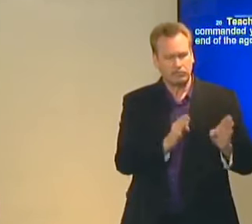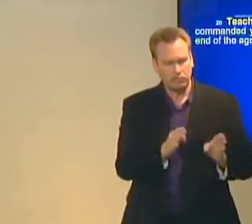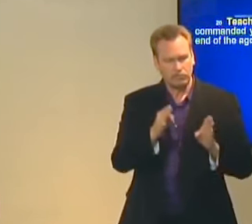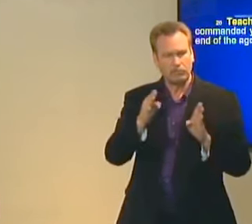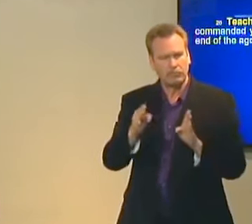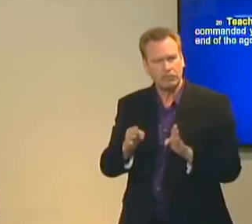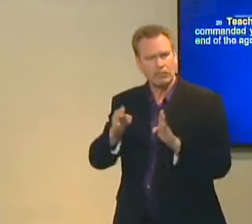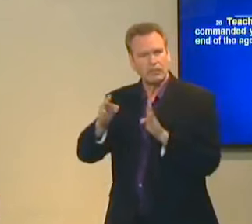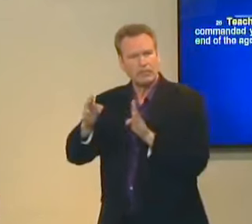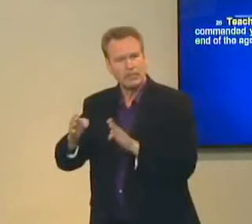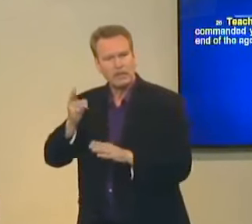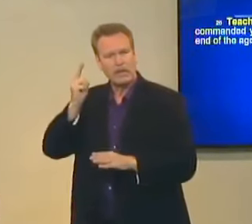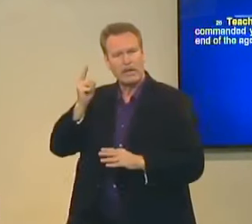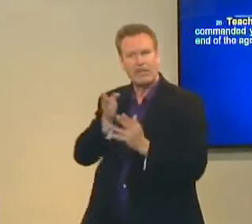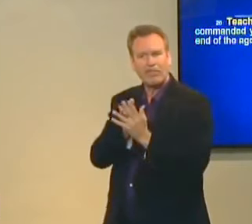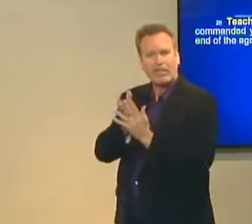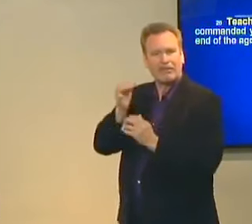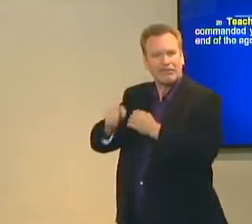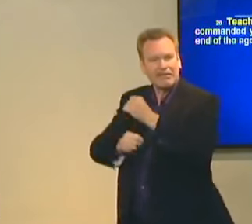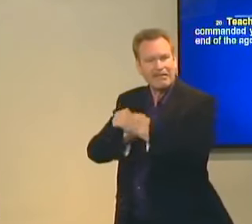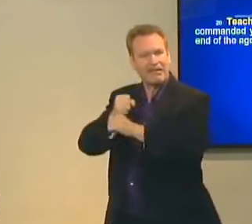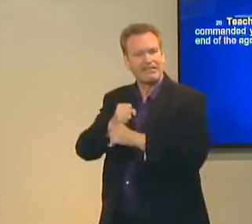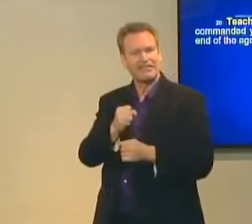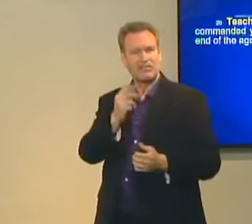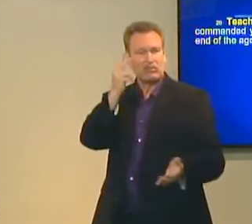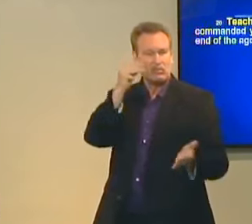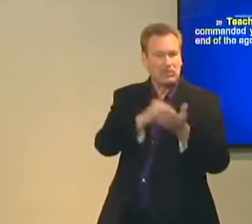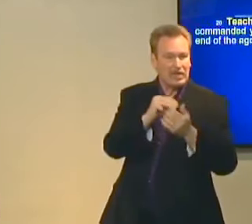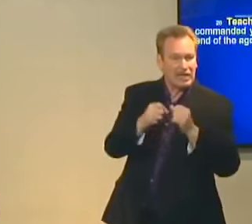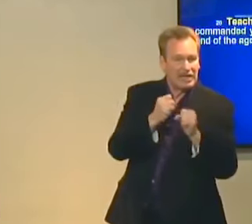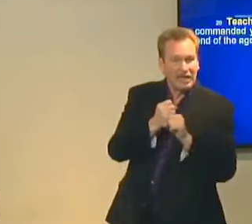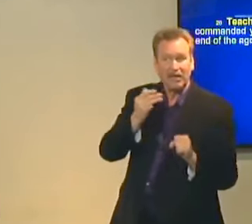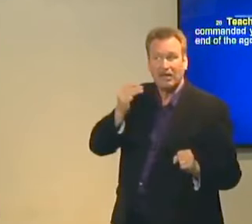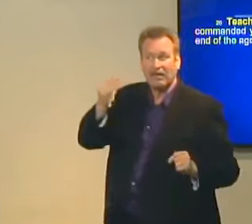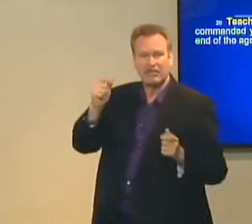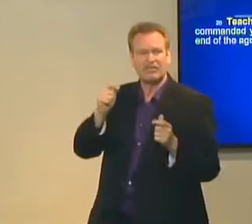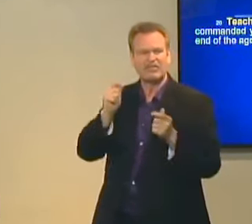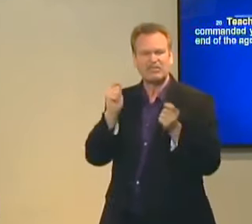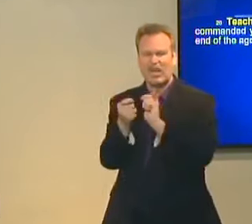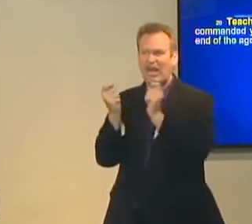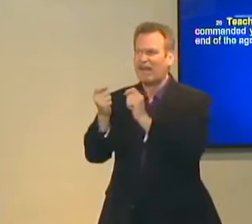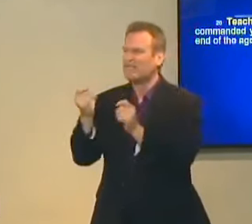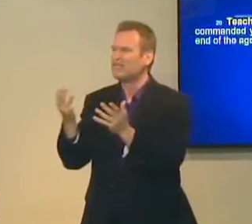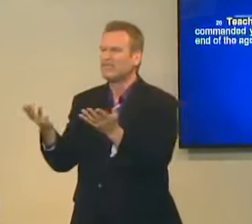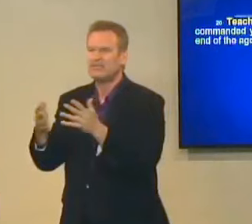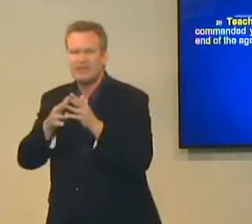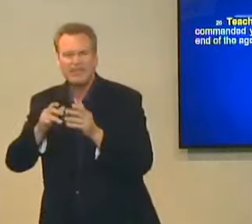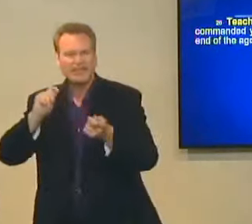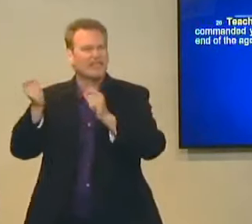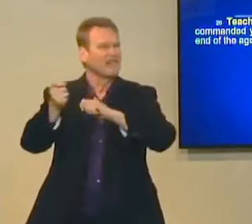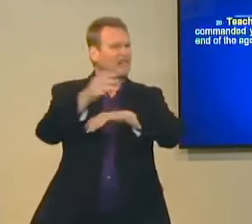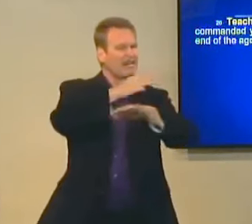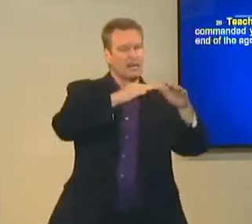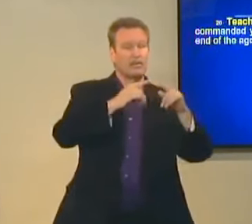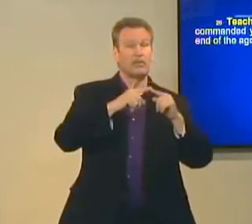age means I am with you in the different time periods all throughout history so here we are over 2,000 years later things have changed with